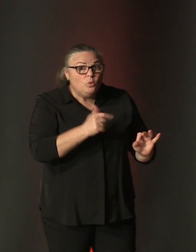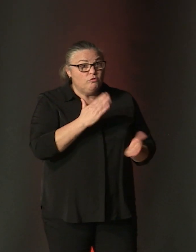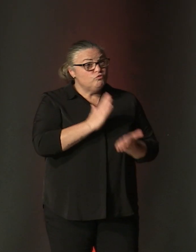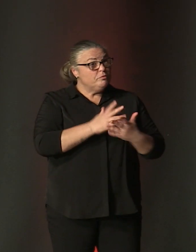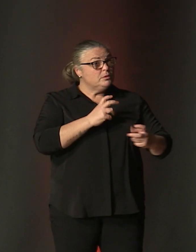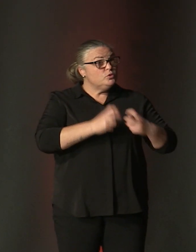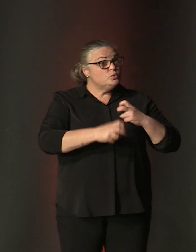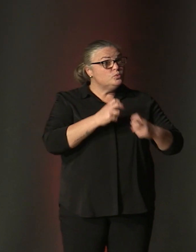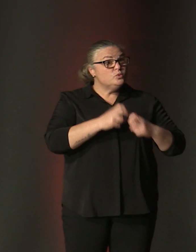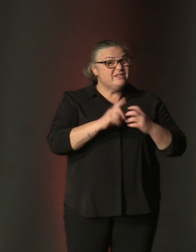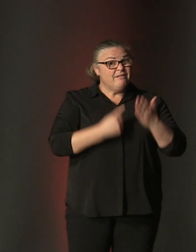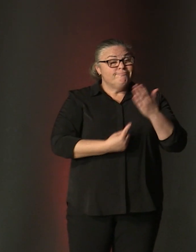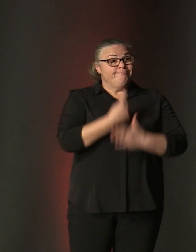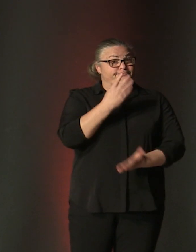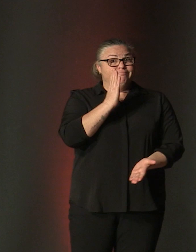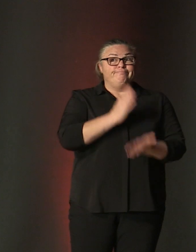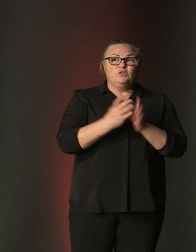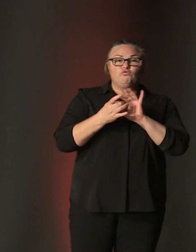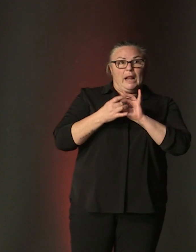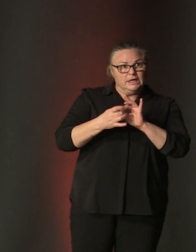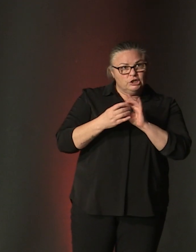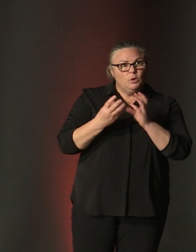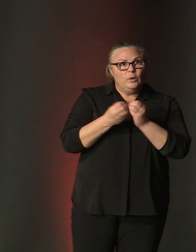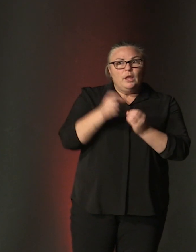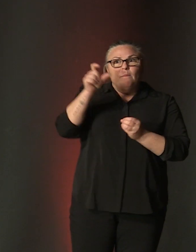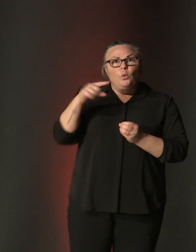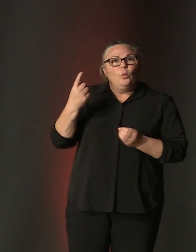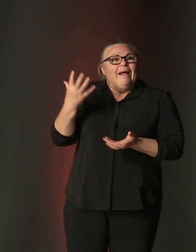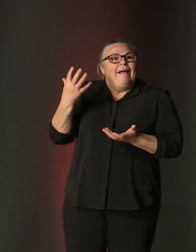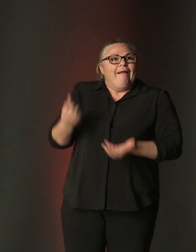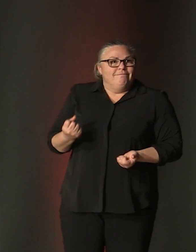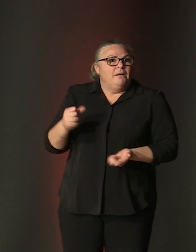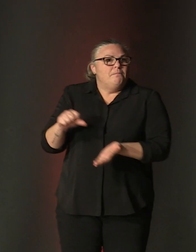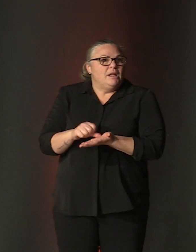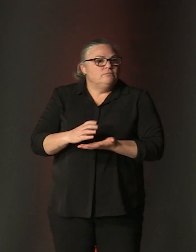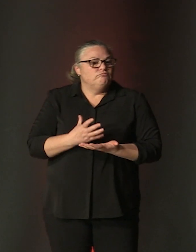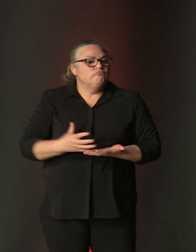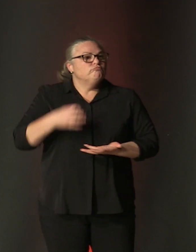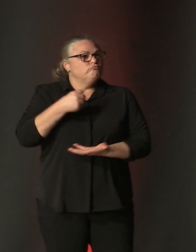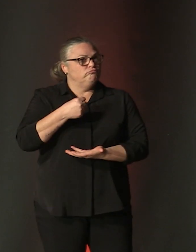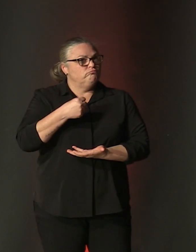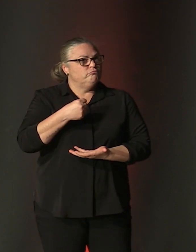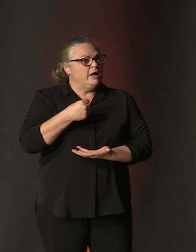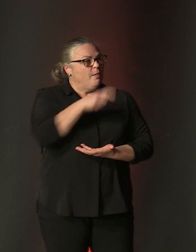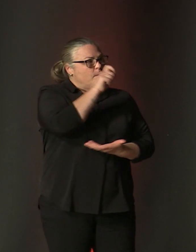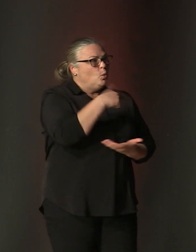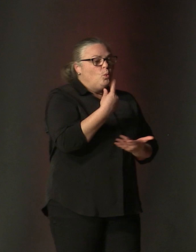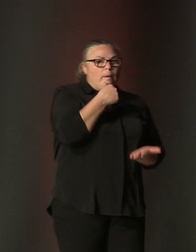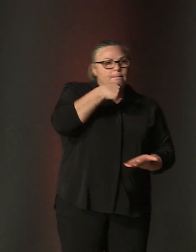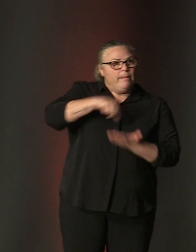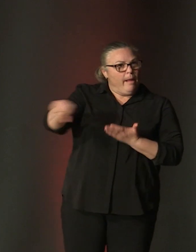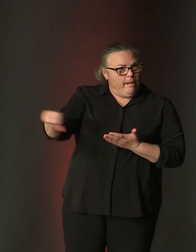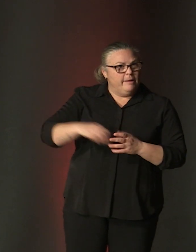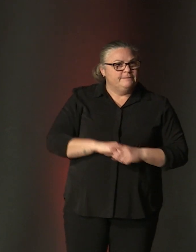issues and barriers that emerge in the relationship between a funder and a beneficiary. And this is especially relevant